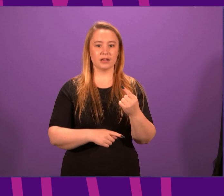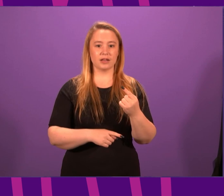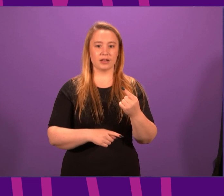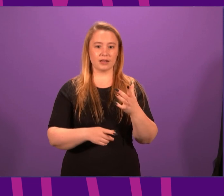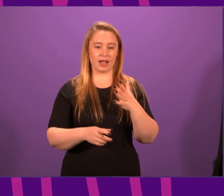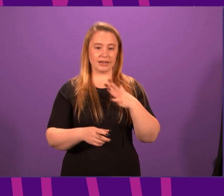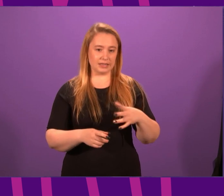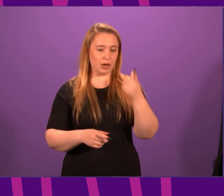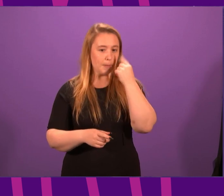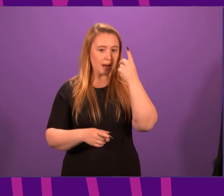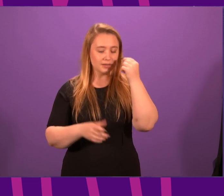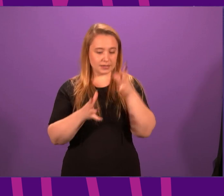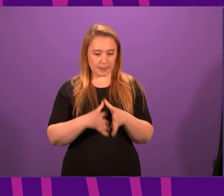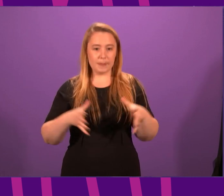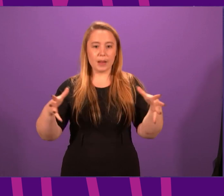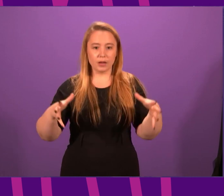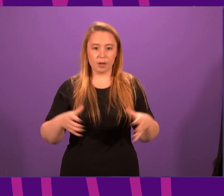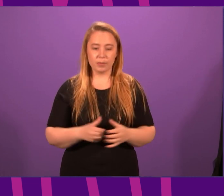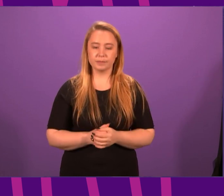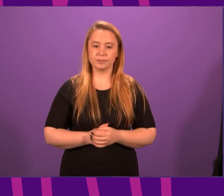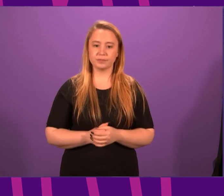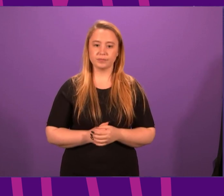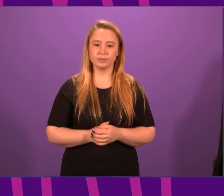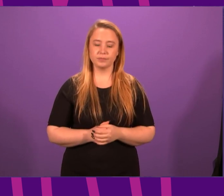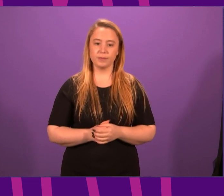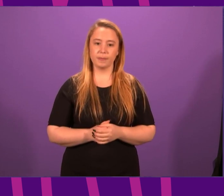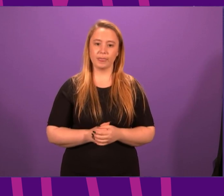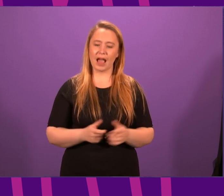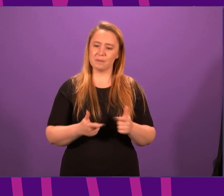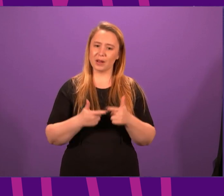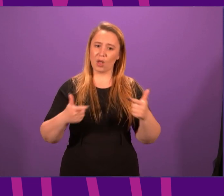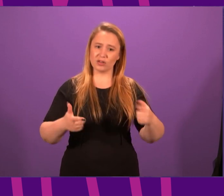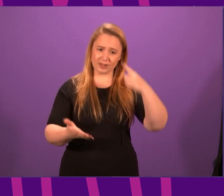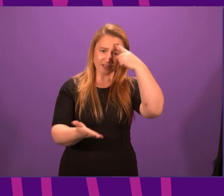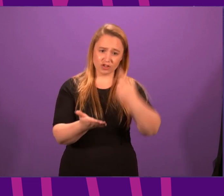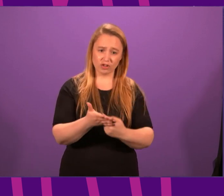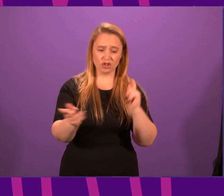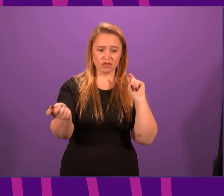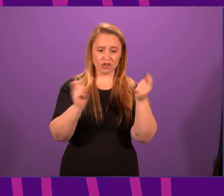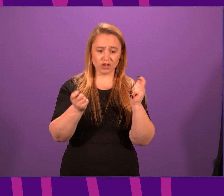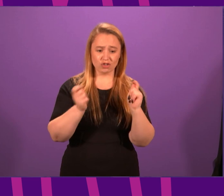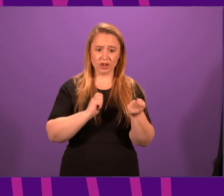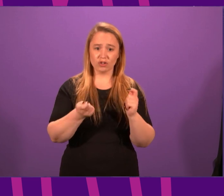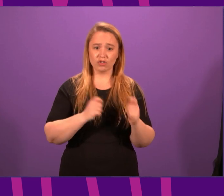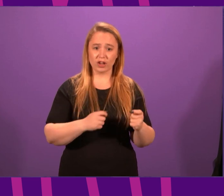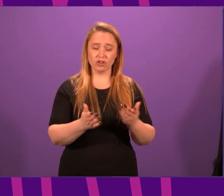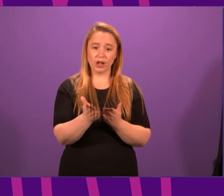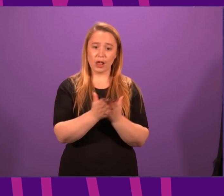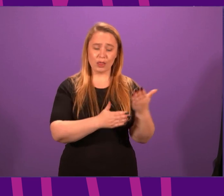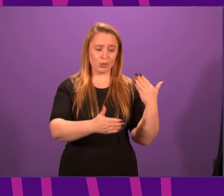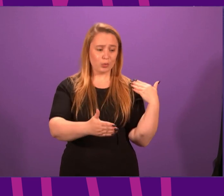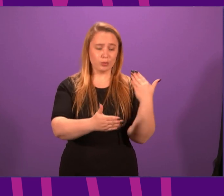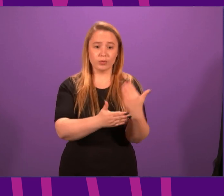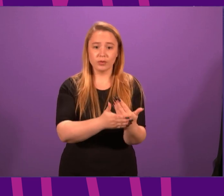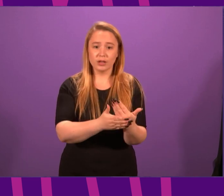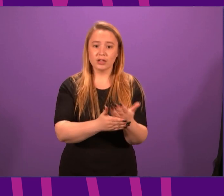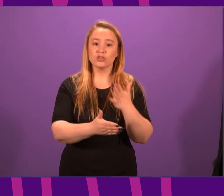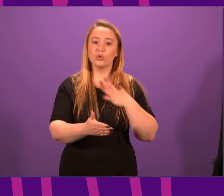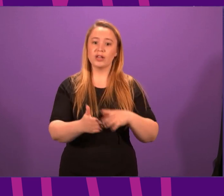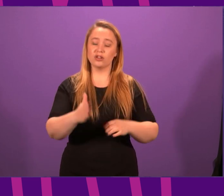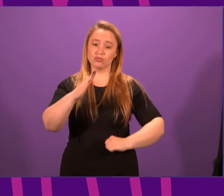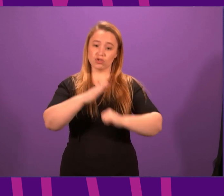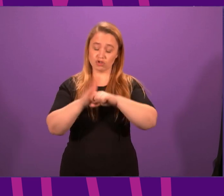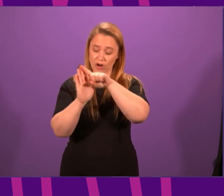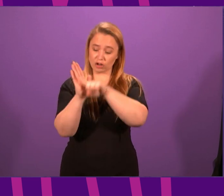the capacity. And there has been much chopping and changing in recent weeks. So we need some stability on the